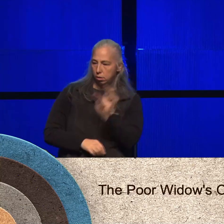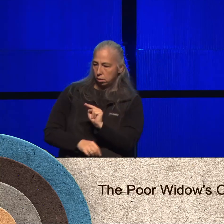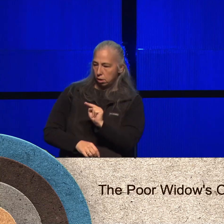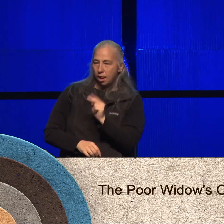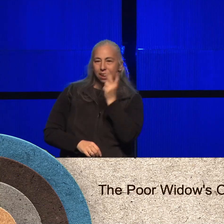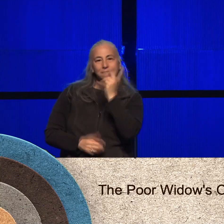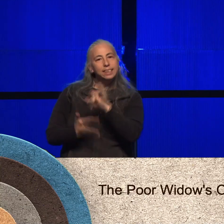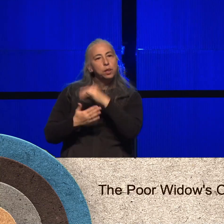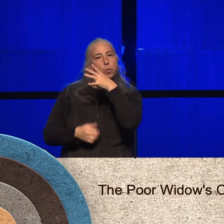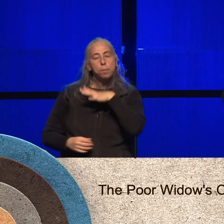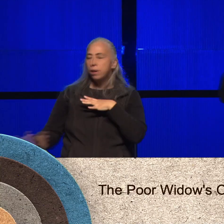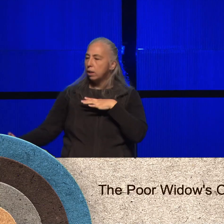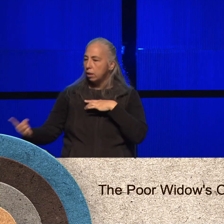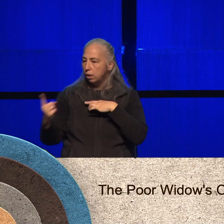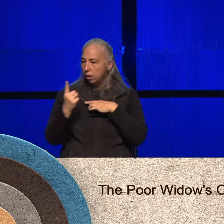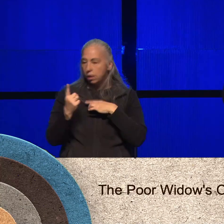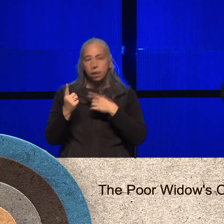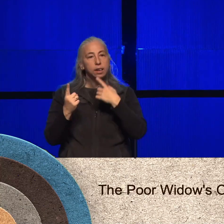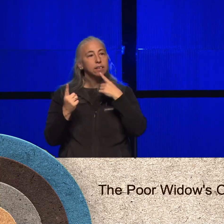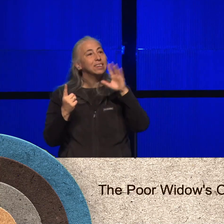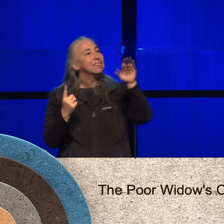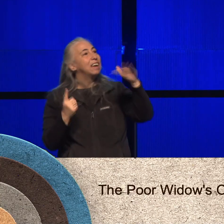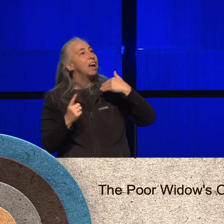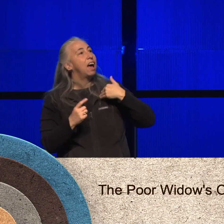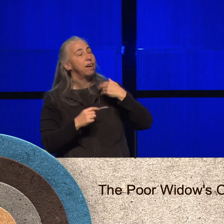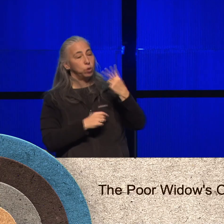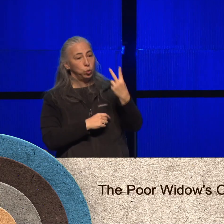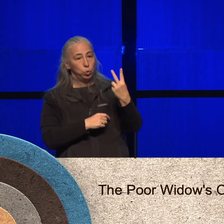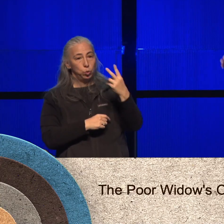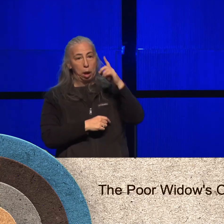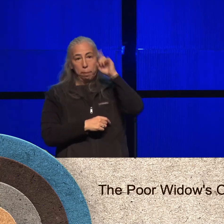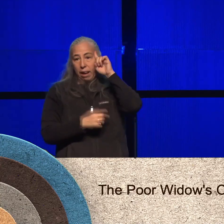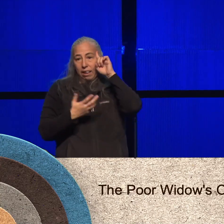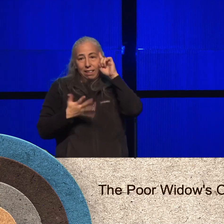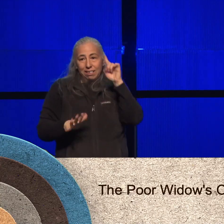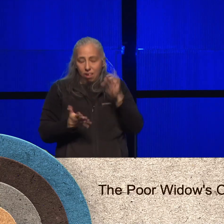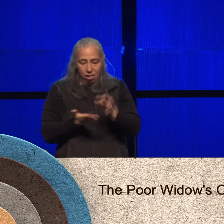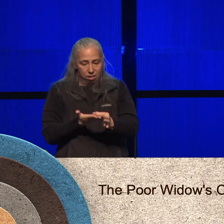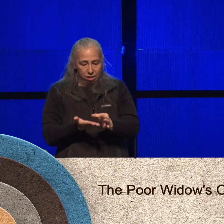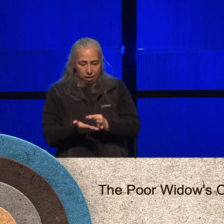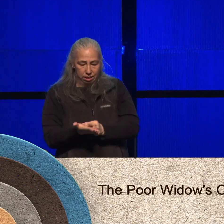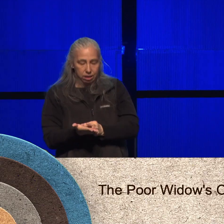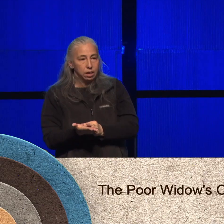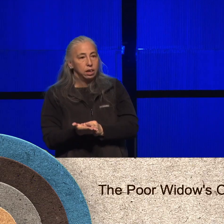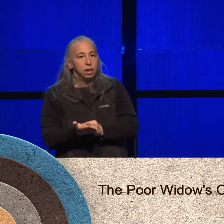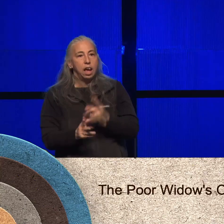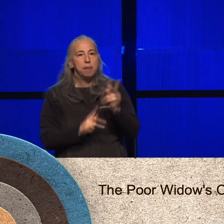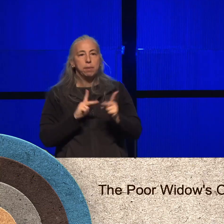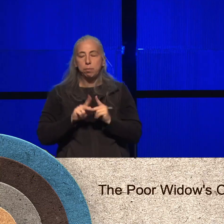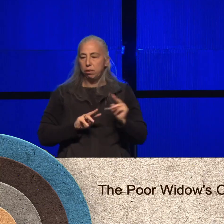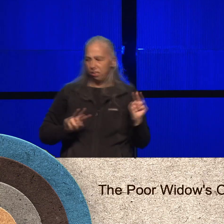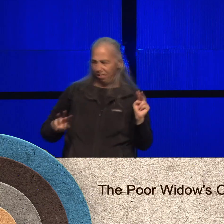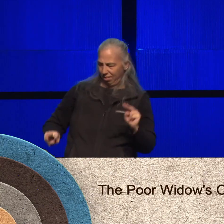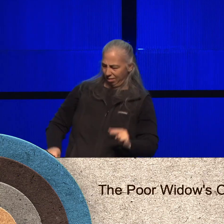and says, all I have are these 2 little pennies. And everybody's kind of looking at her, and she's probably